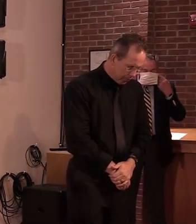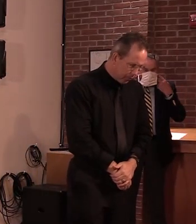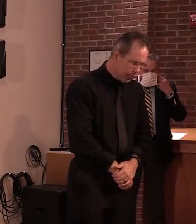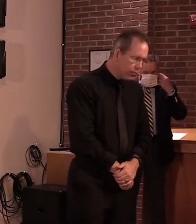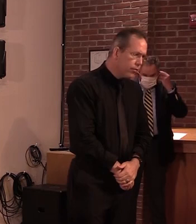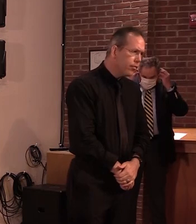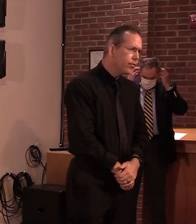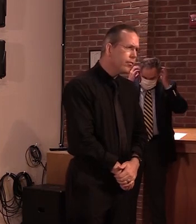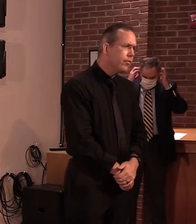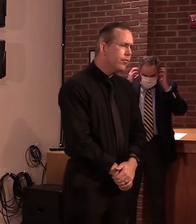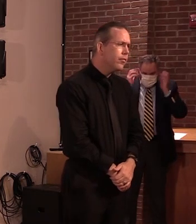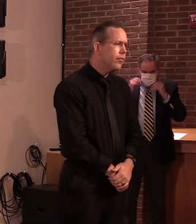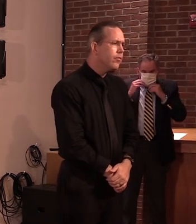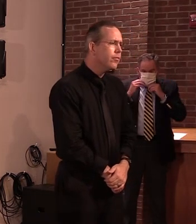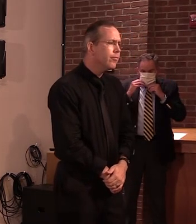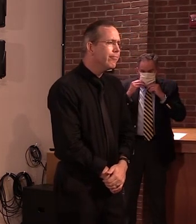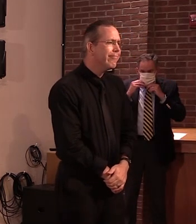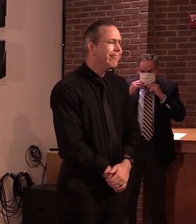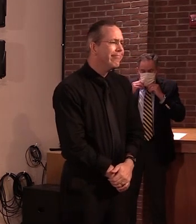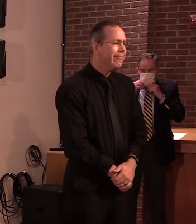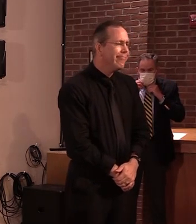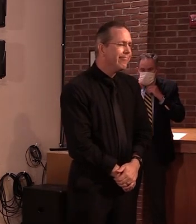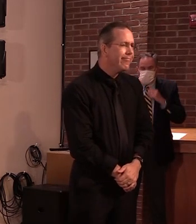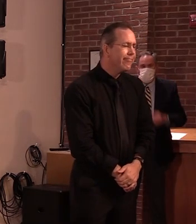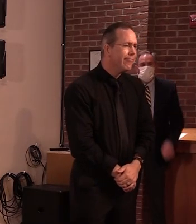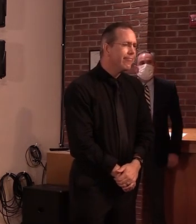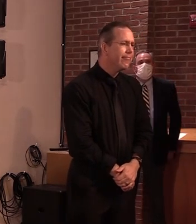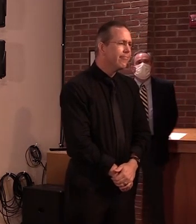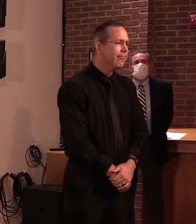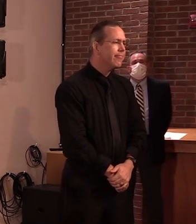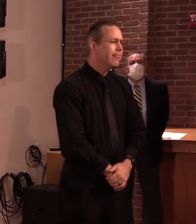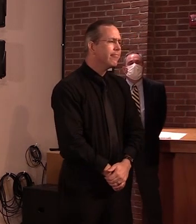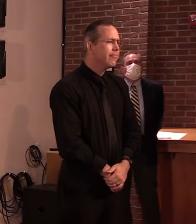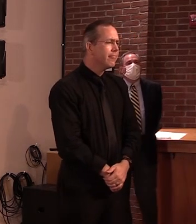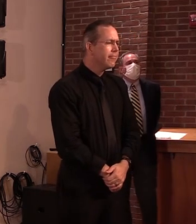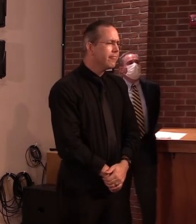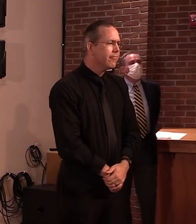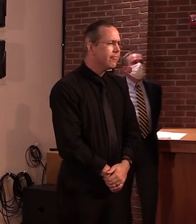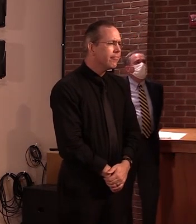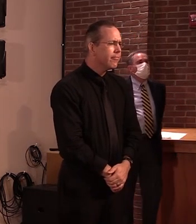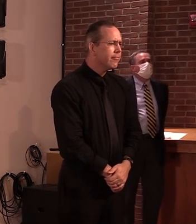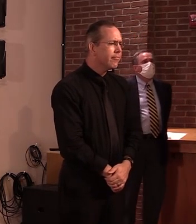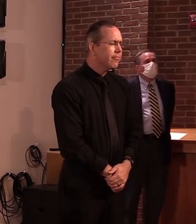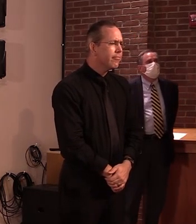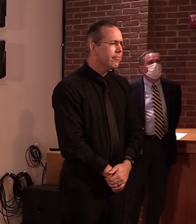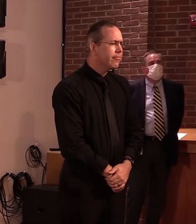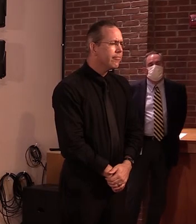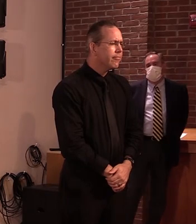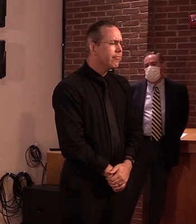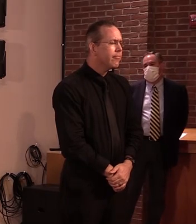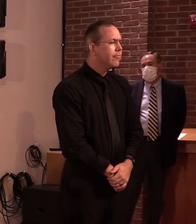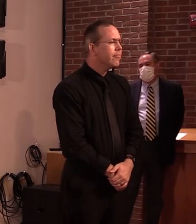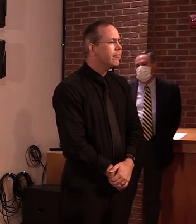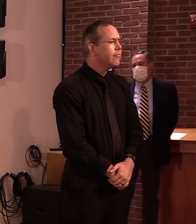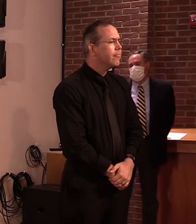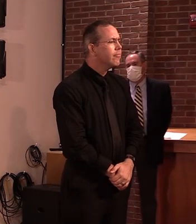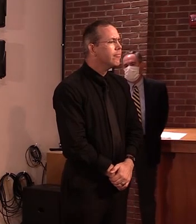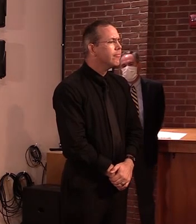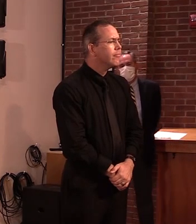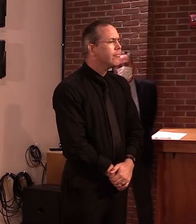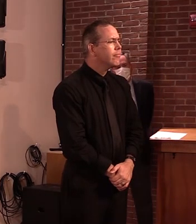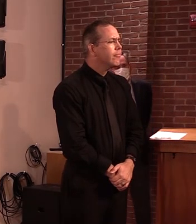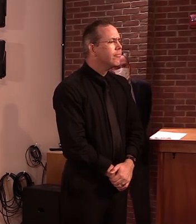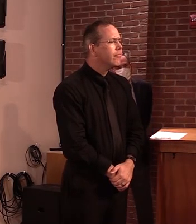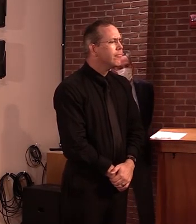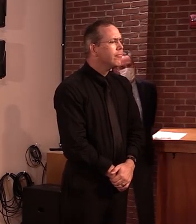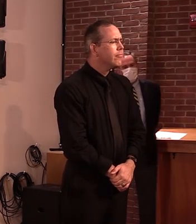Good afternoon, Governor. Would you be open to laws to allow existing education fund dollars to flow to other